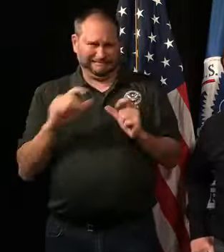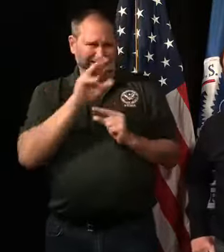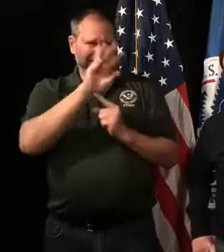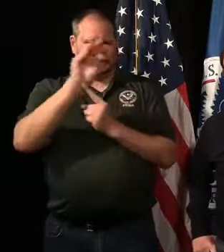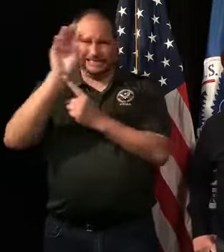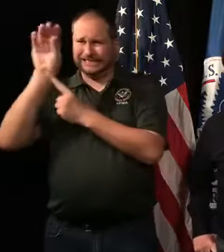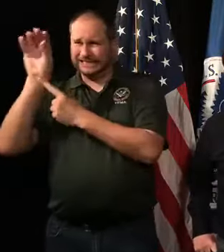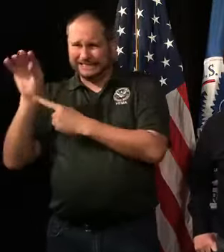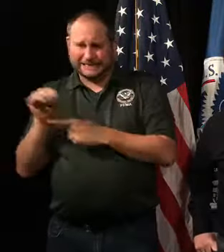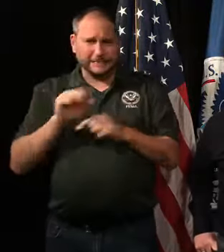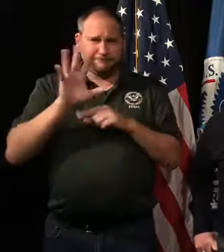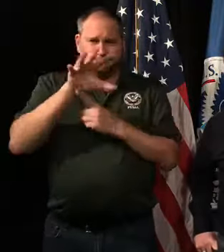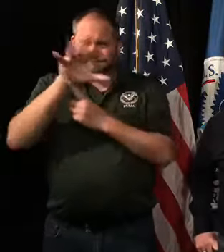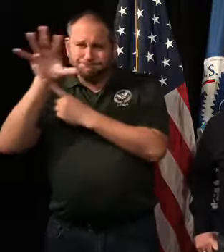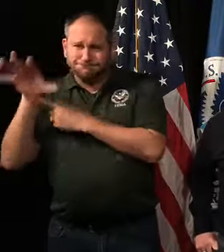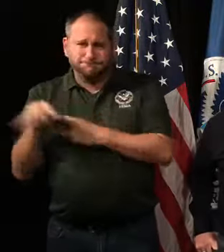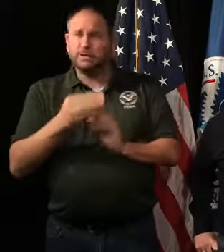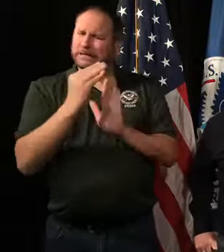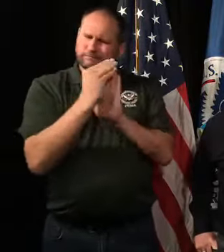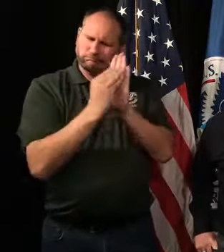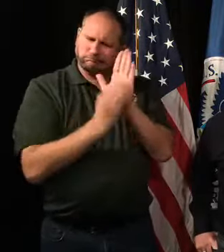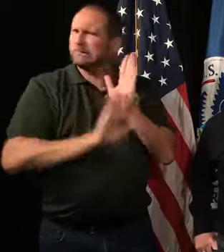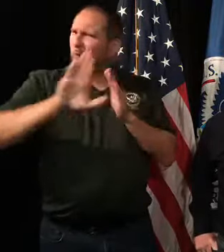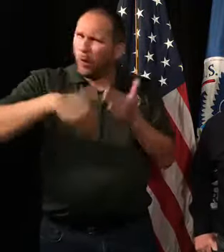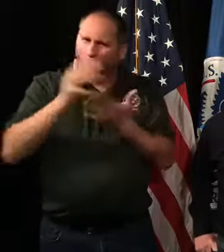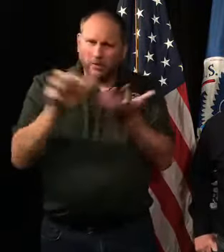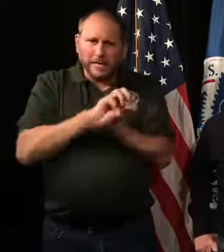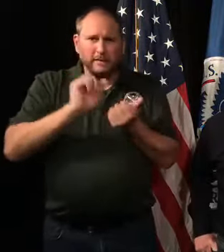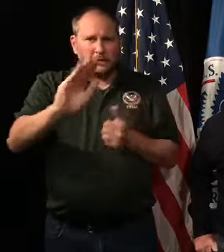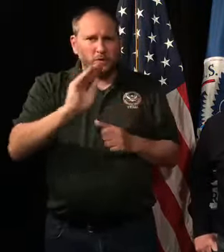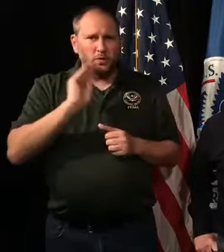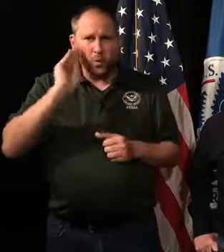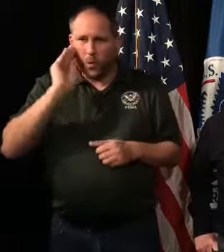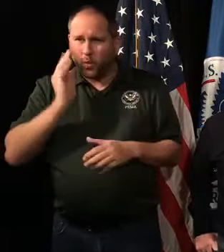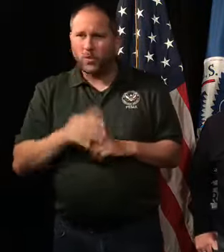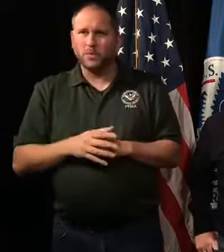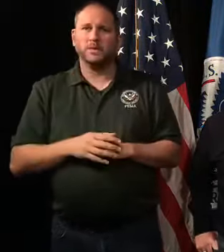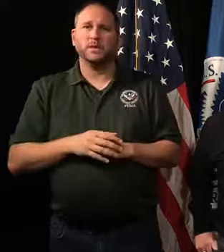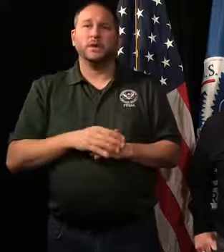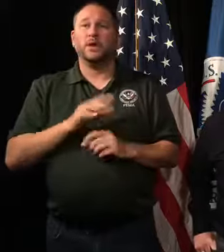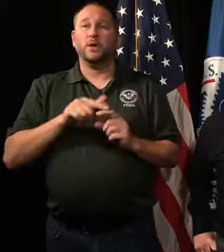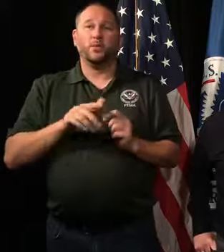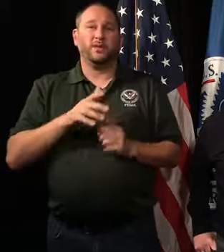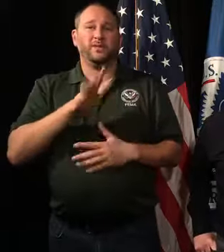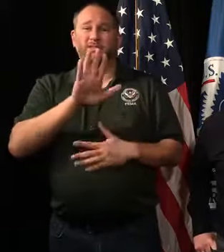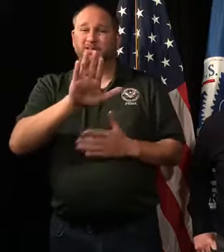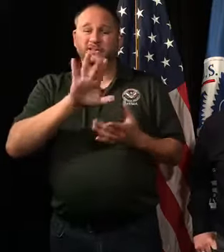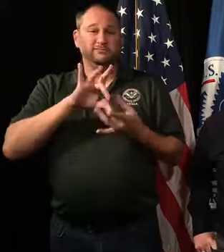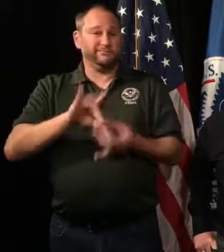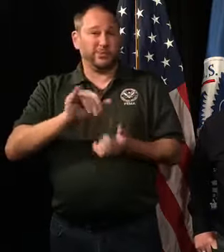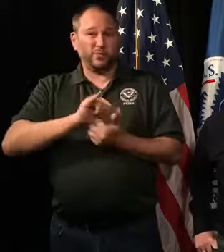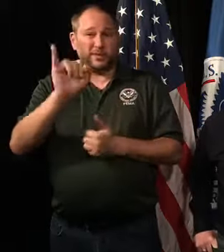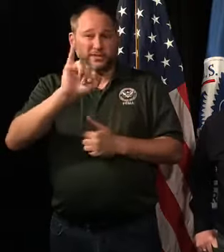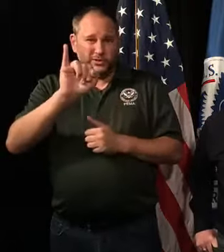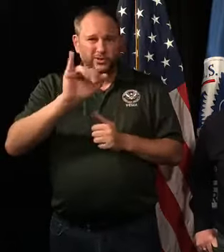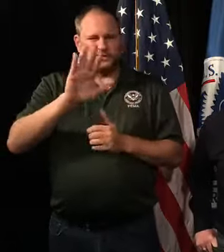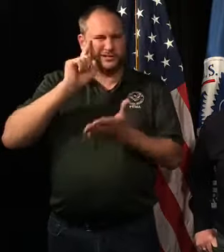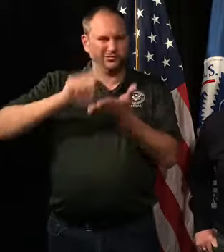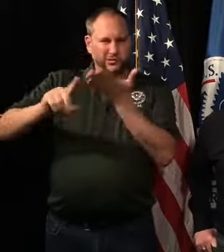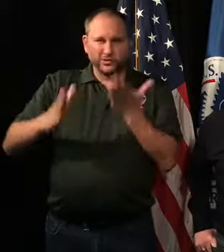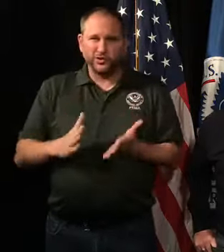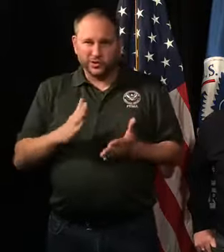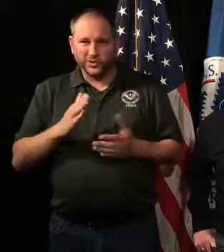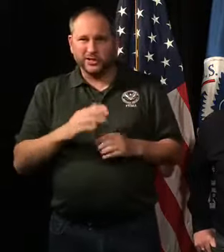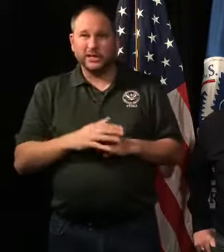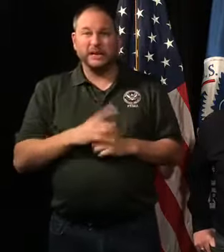And fourth, understand that you're developing a relationship with your adjuster who's really going to be an advocate for you